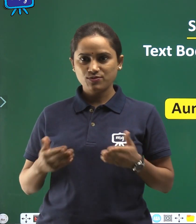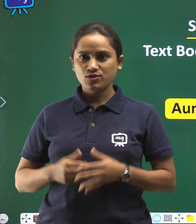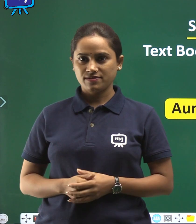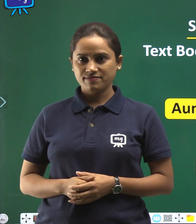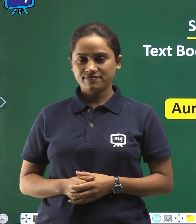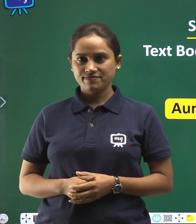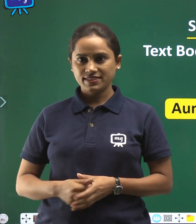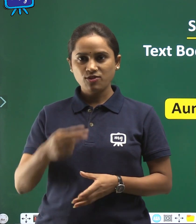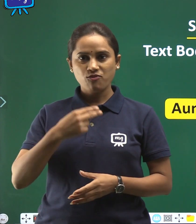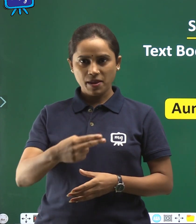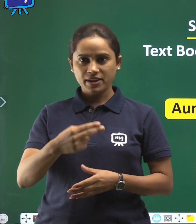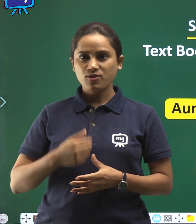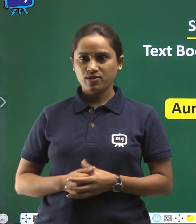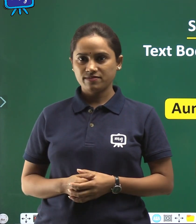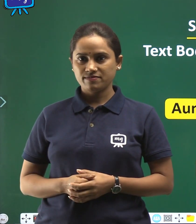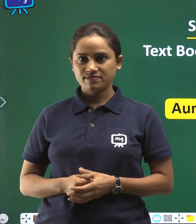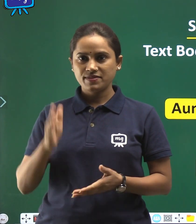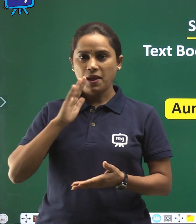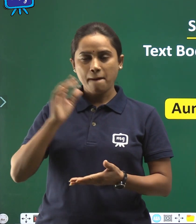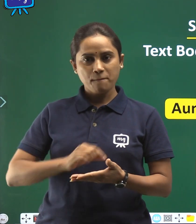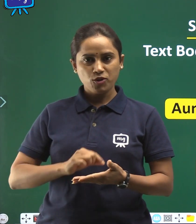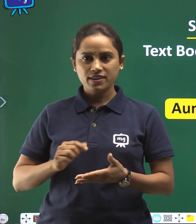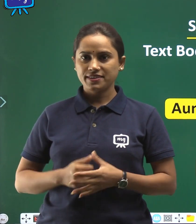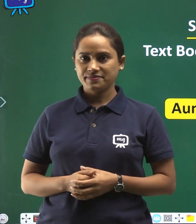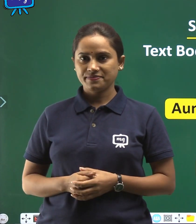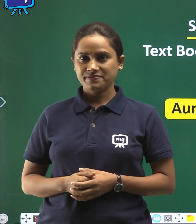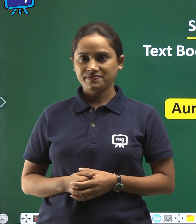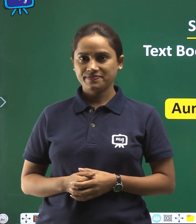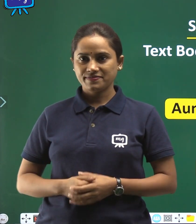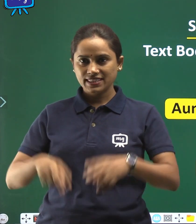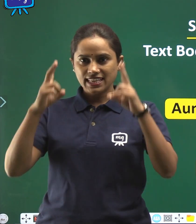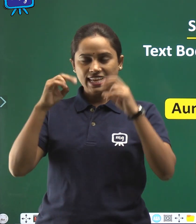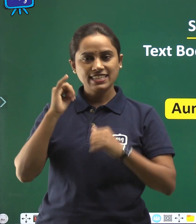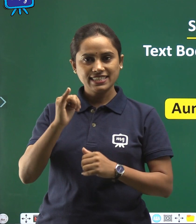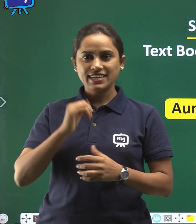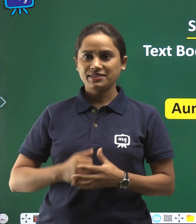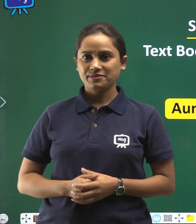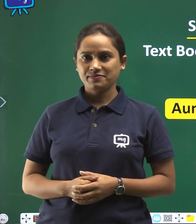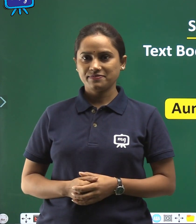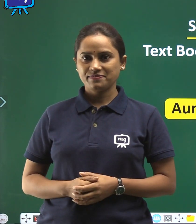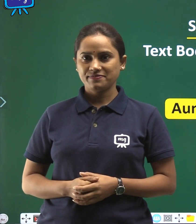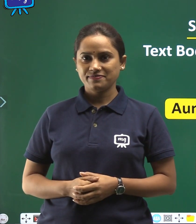Textbook, Flamingo, Poetry, Lesson 6,